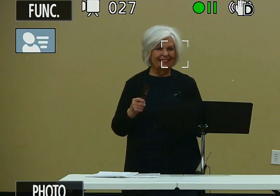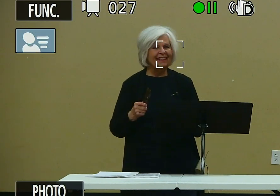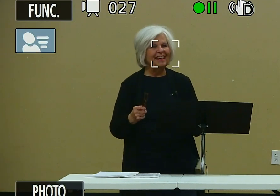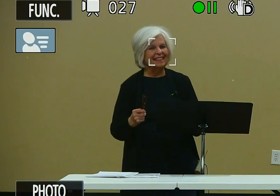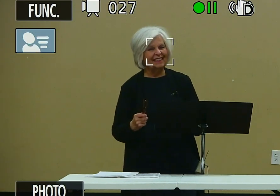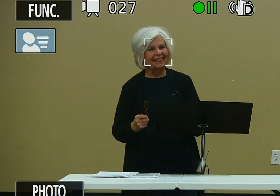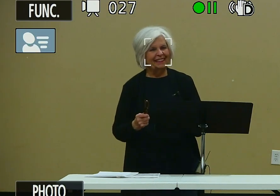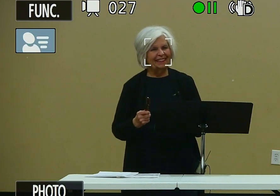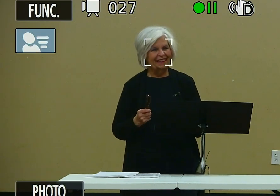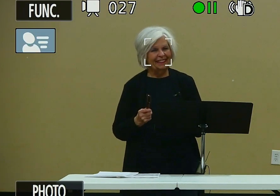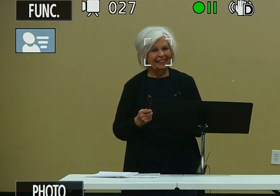Yeah.